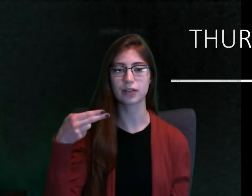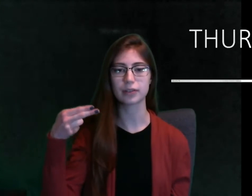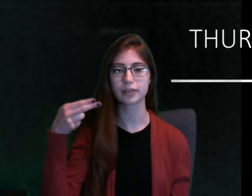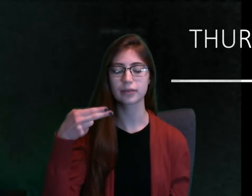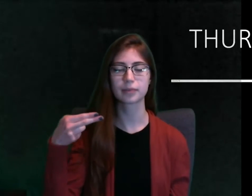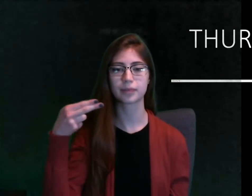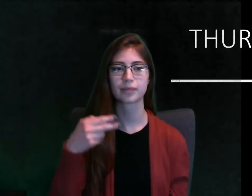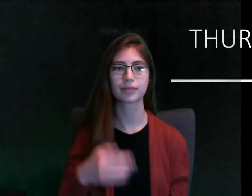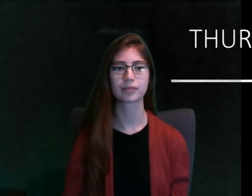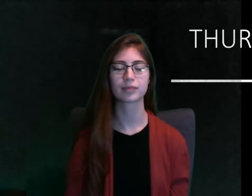circles.